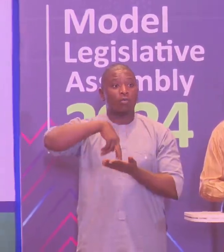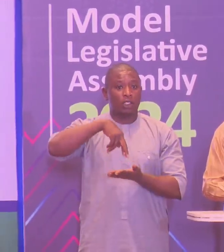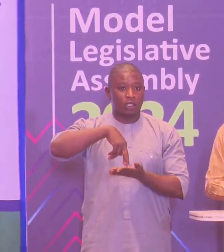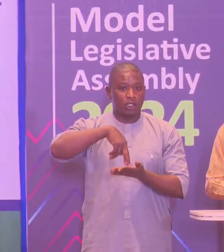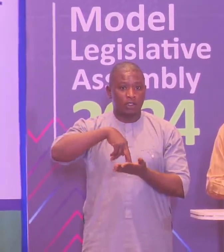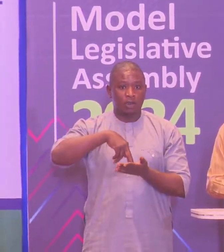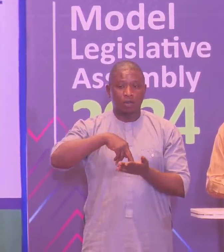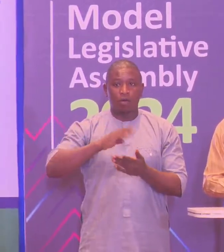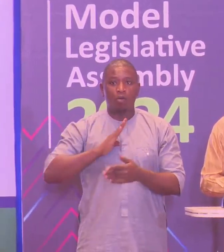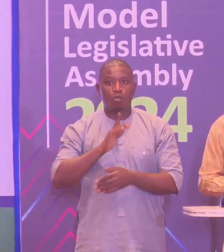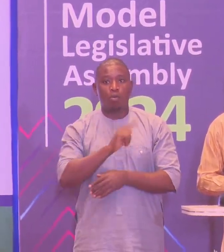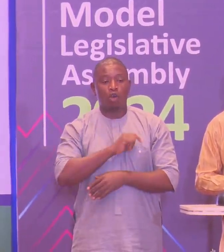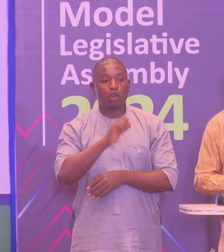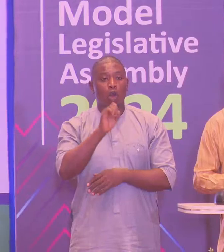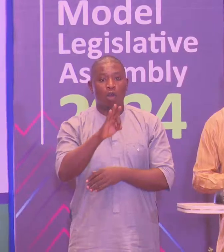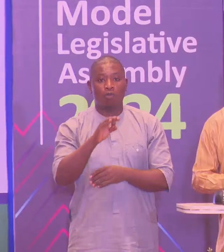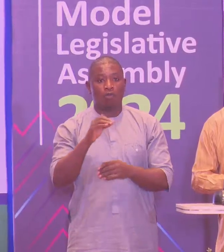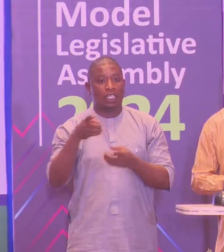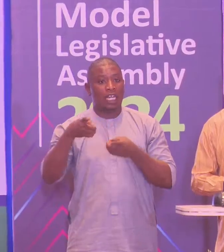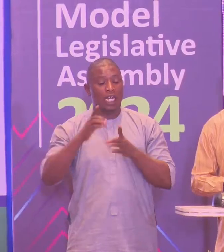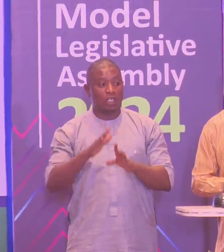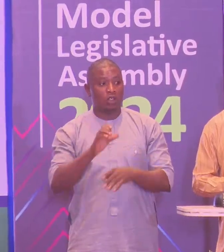Board of Directors of Plac,